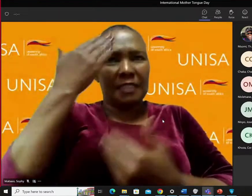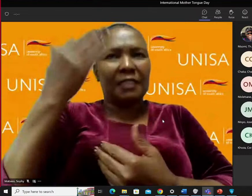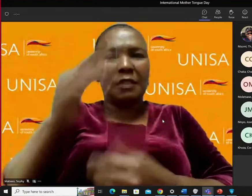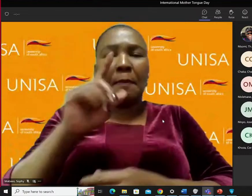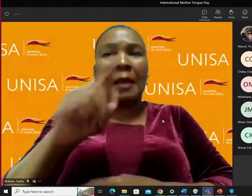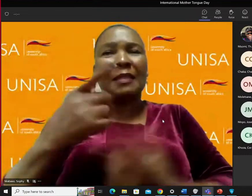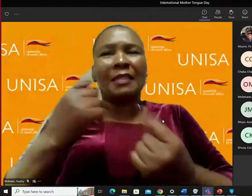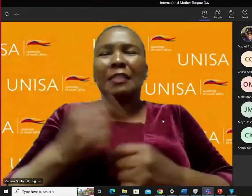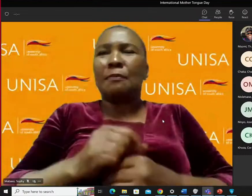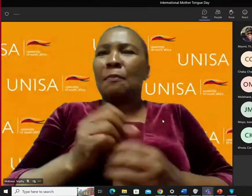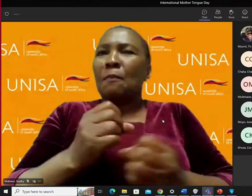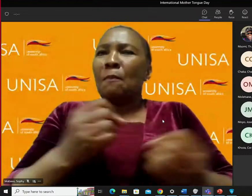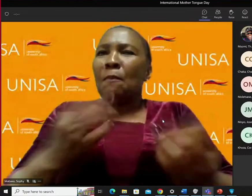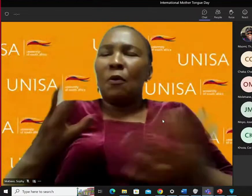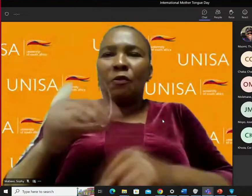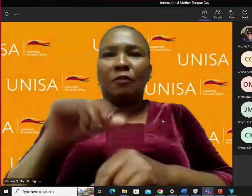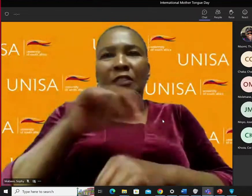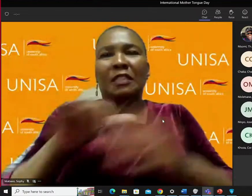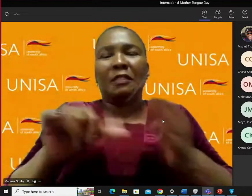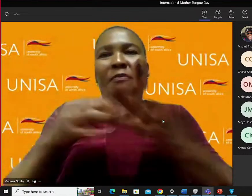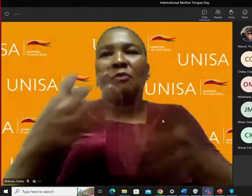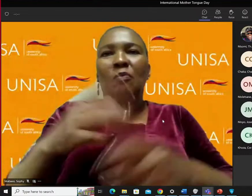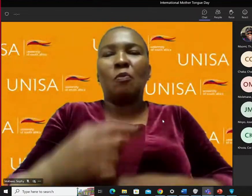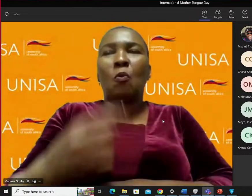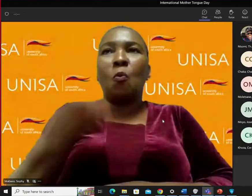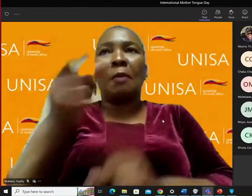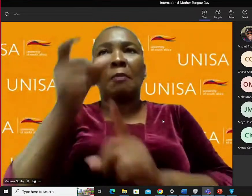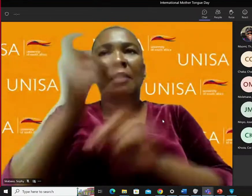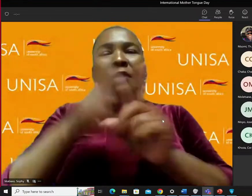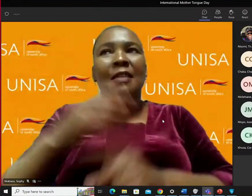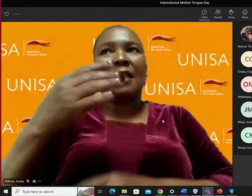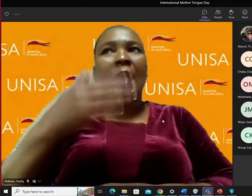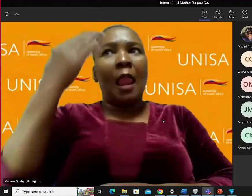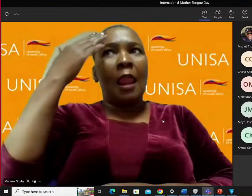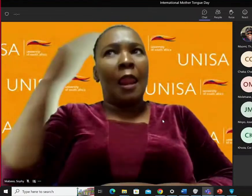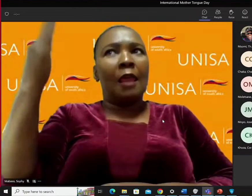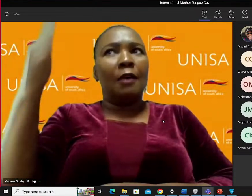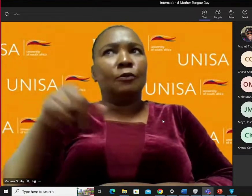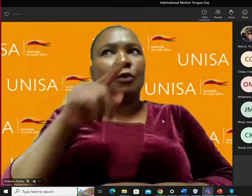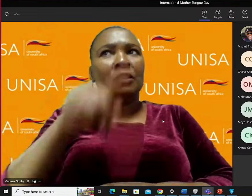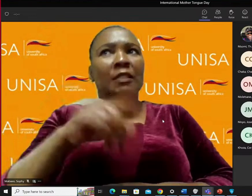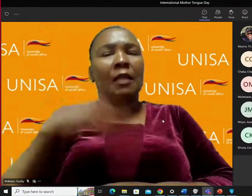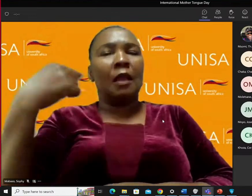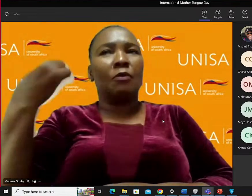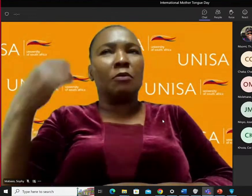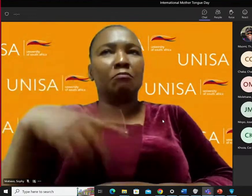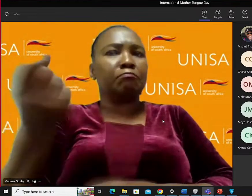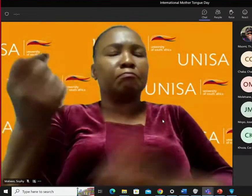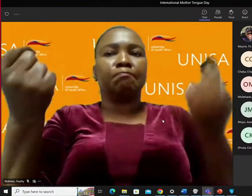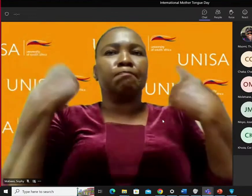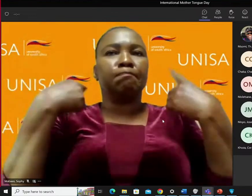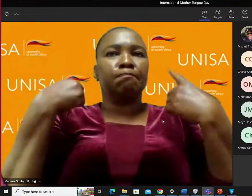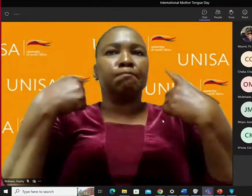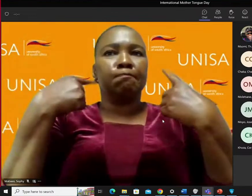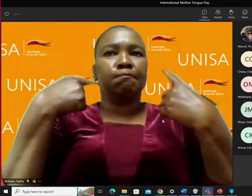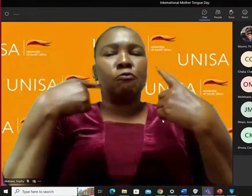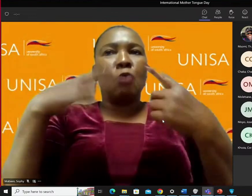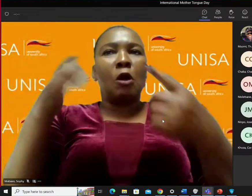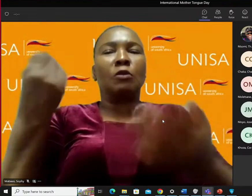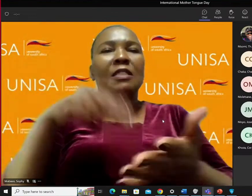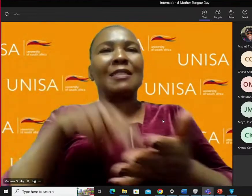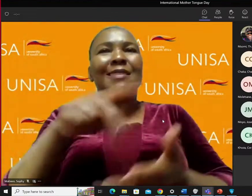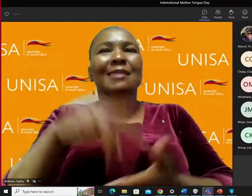know, so that at least if someone's saying hello to you in another language you don't understand, you're not standing there as an 8-year-old going, I